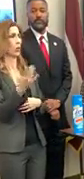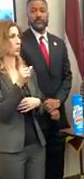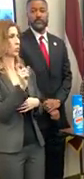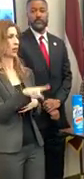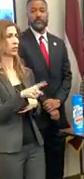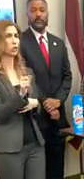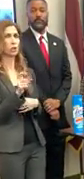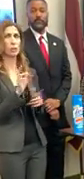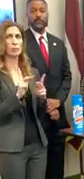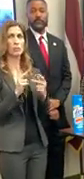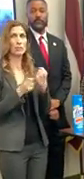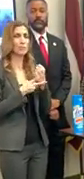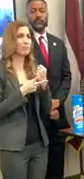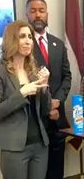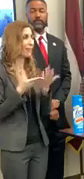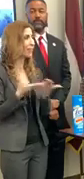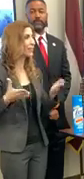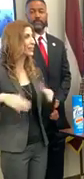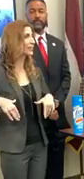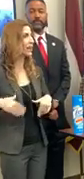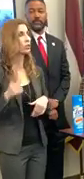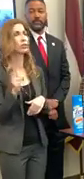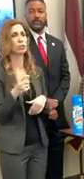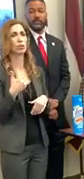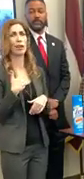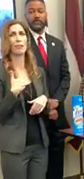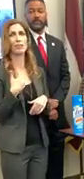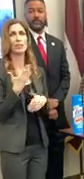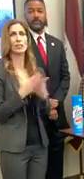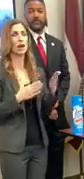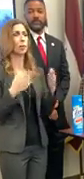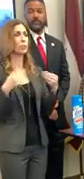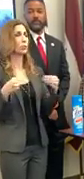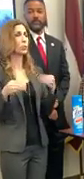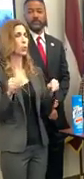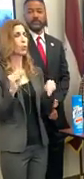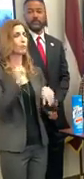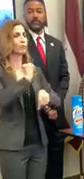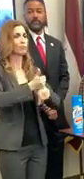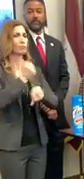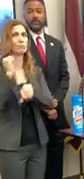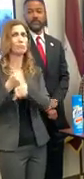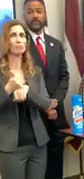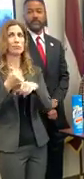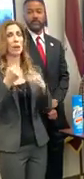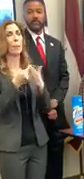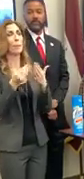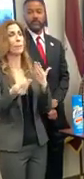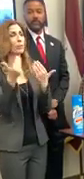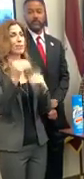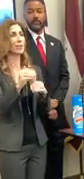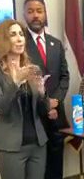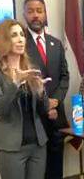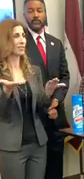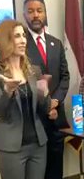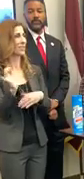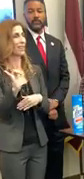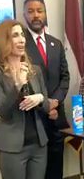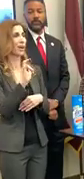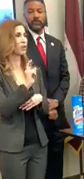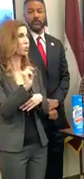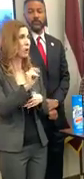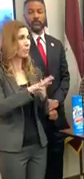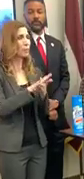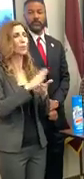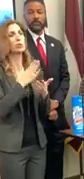have is, should they be stocking up on things yet? Should they, some stores have started putting in purchasing limits on things like toilet paper and some